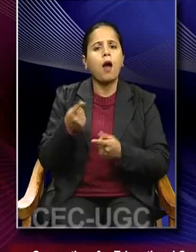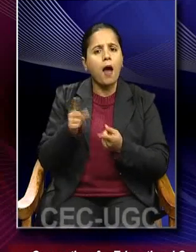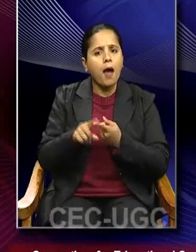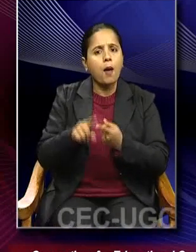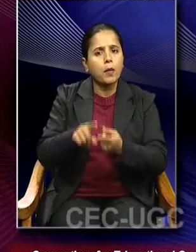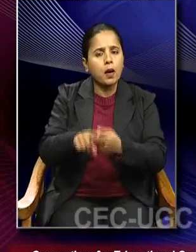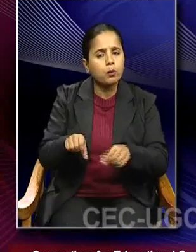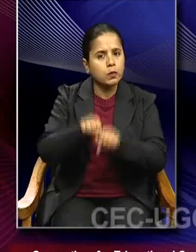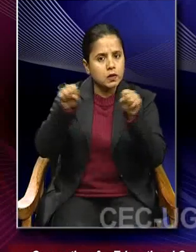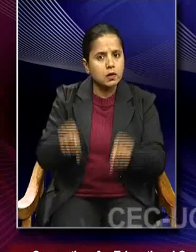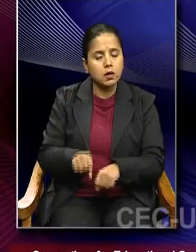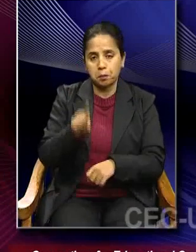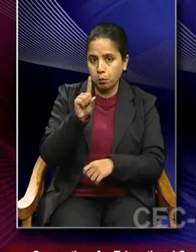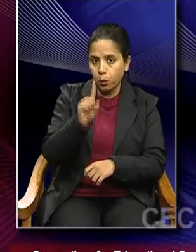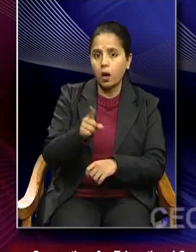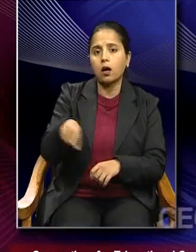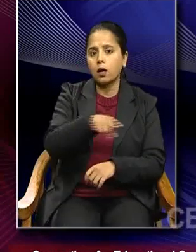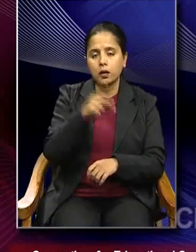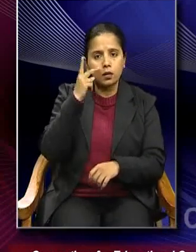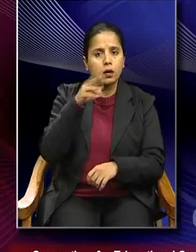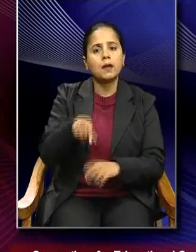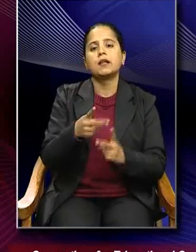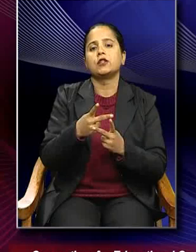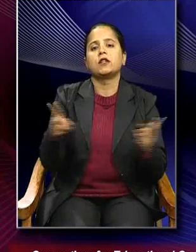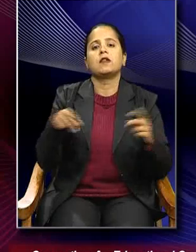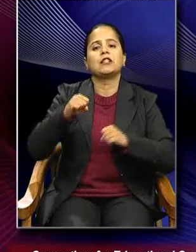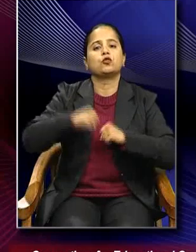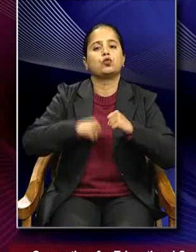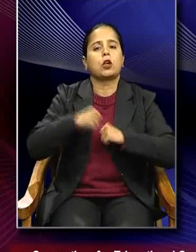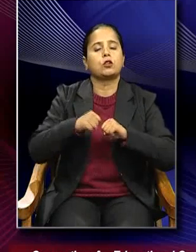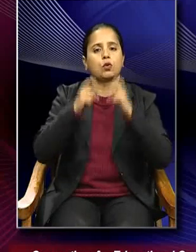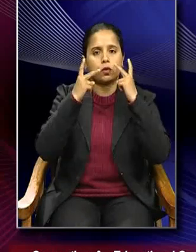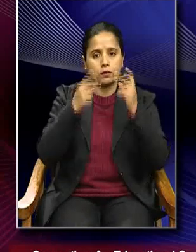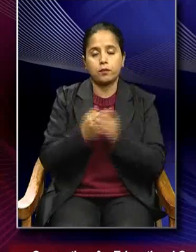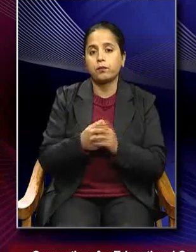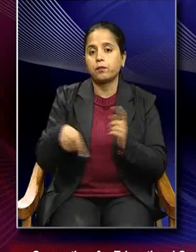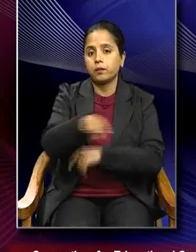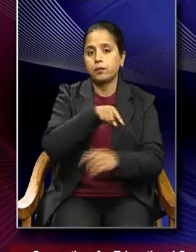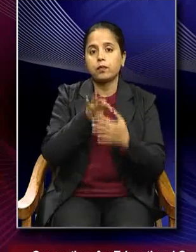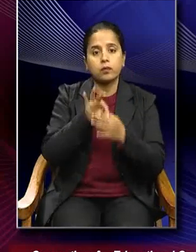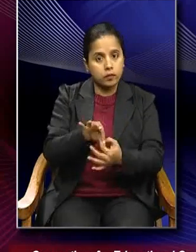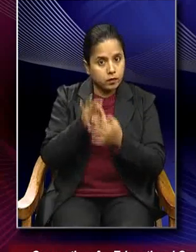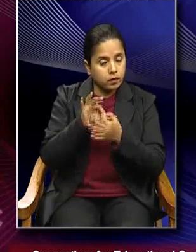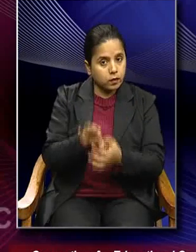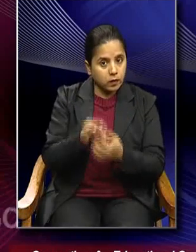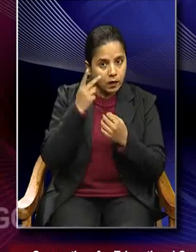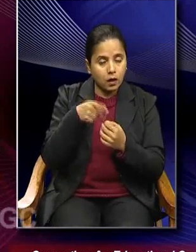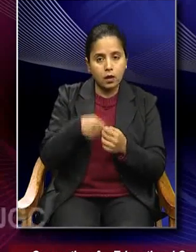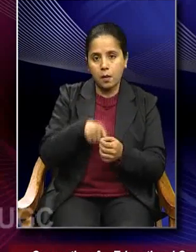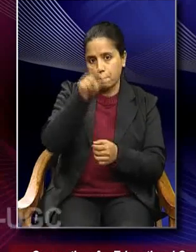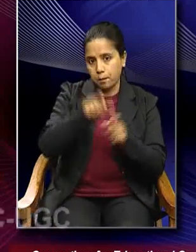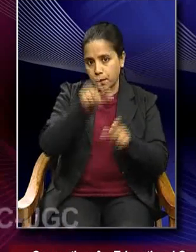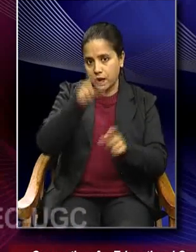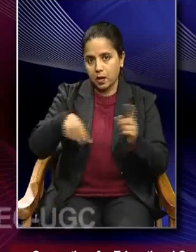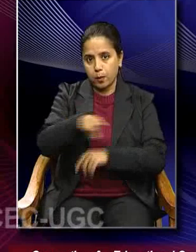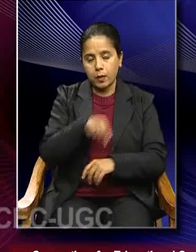systems, but they are kind of different structures, and the relation of individual